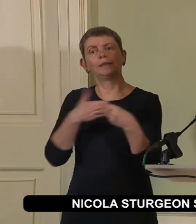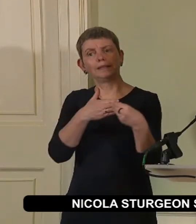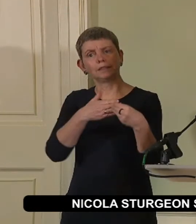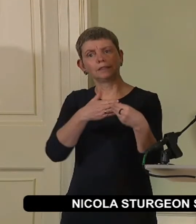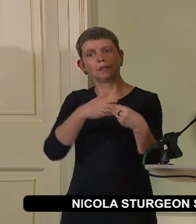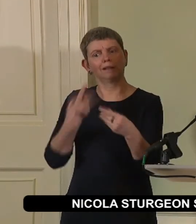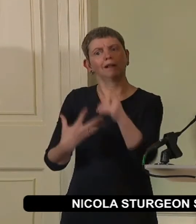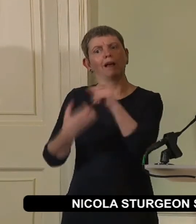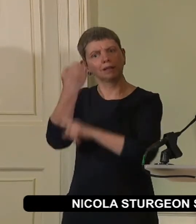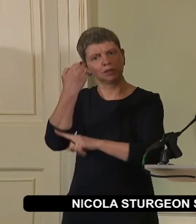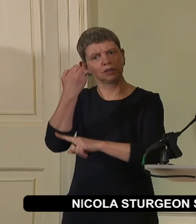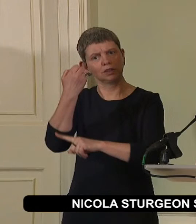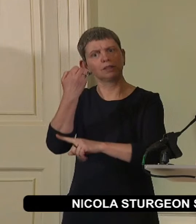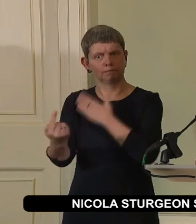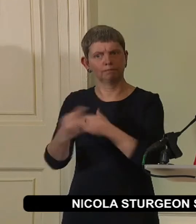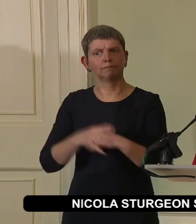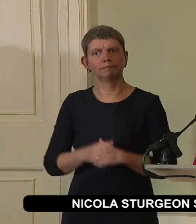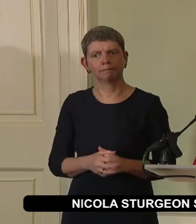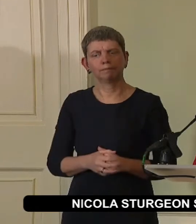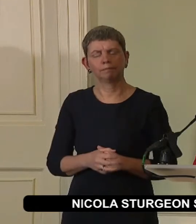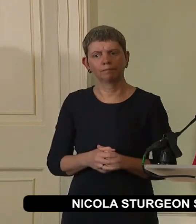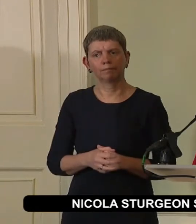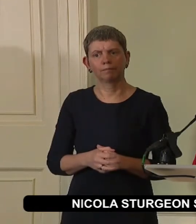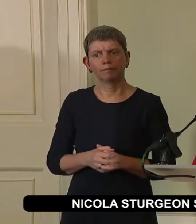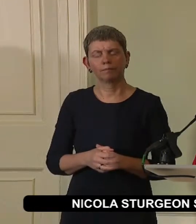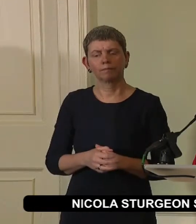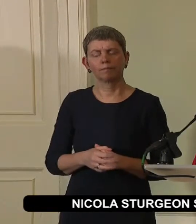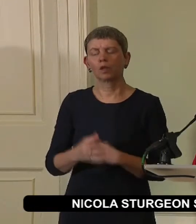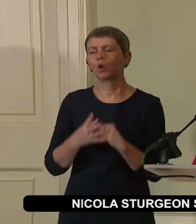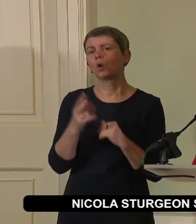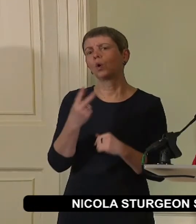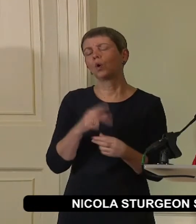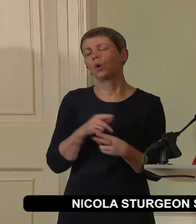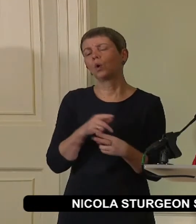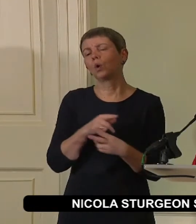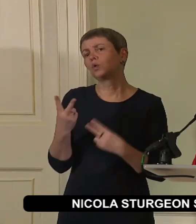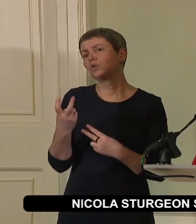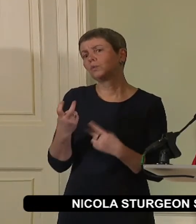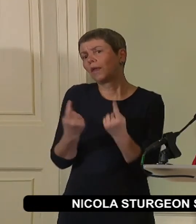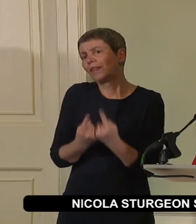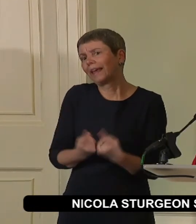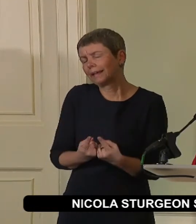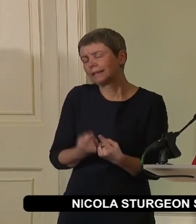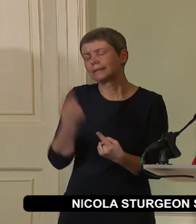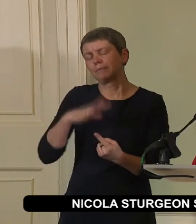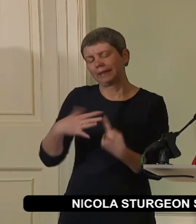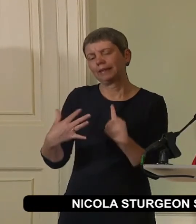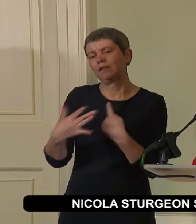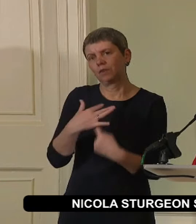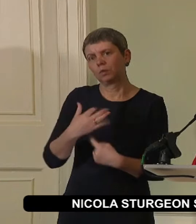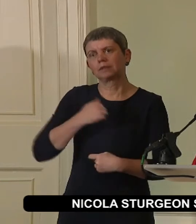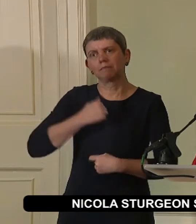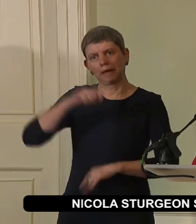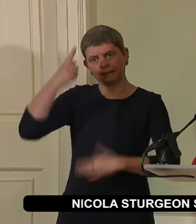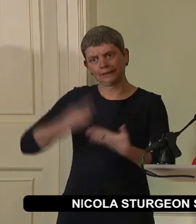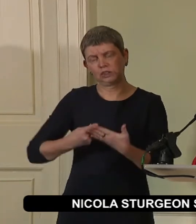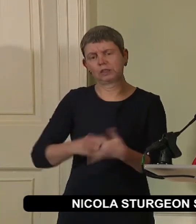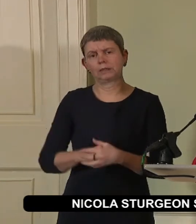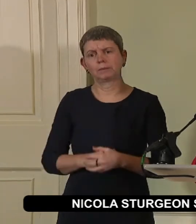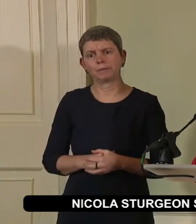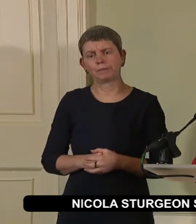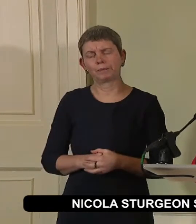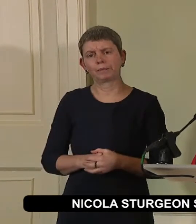path. Now, there are two further reflections that have weighed in my decision. These,